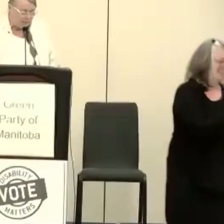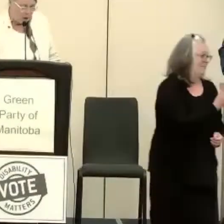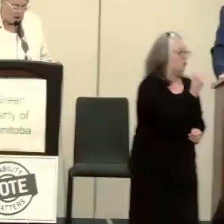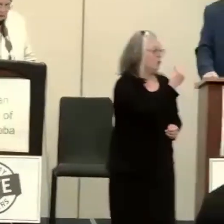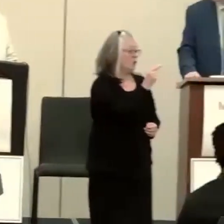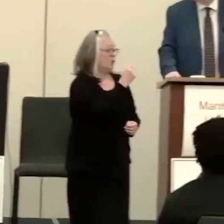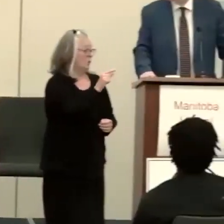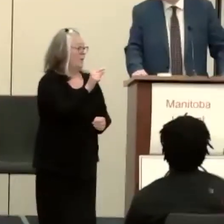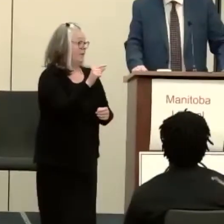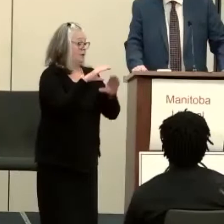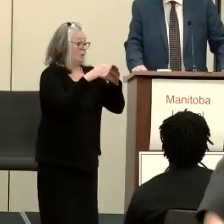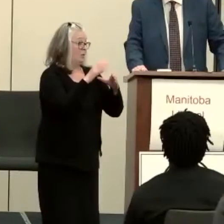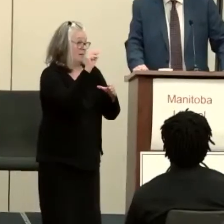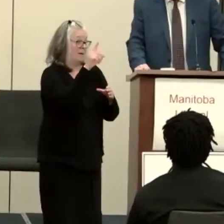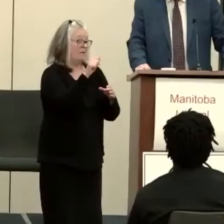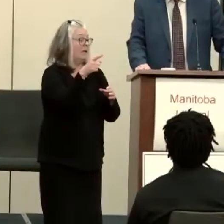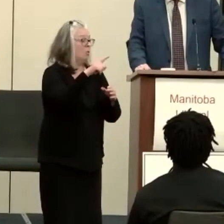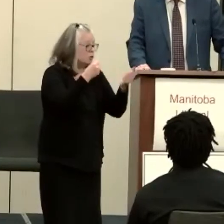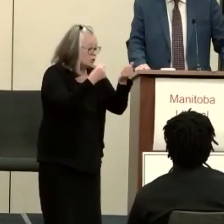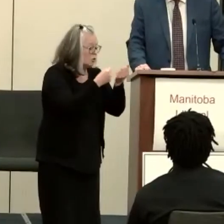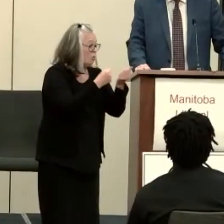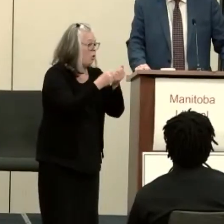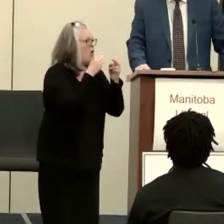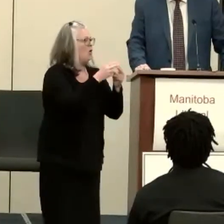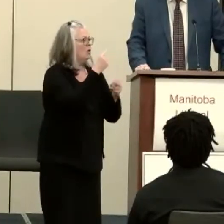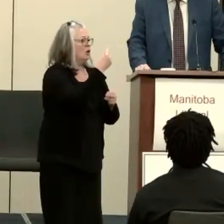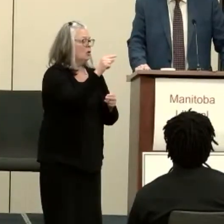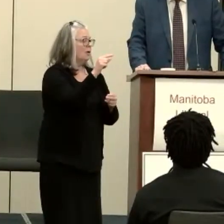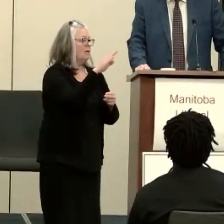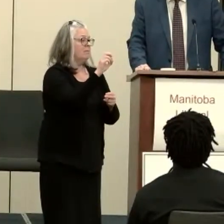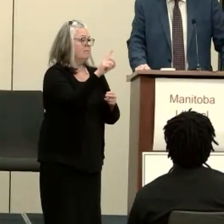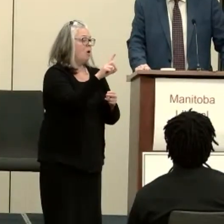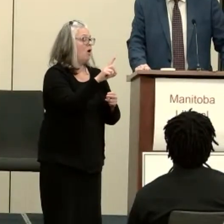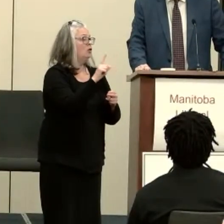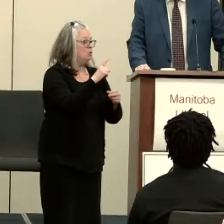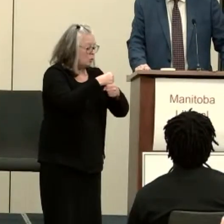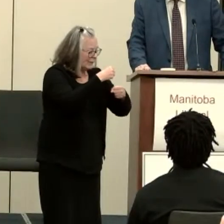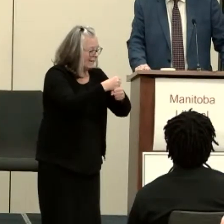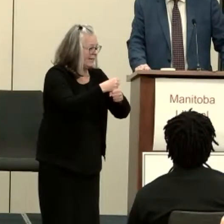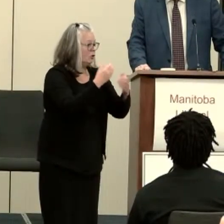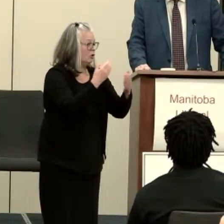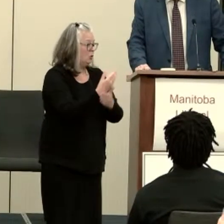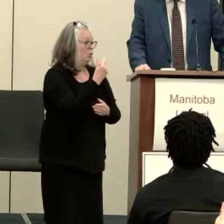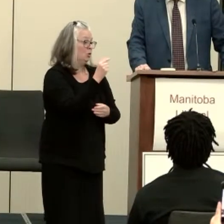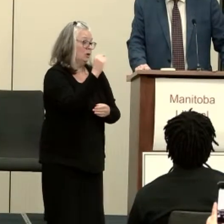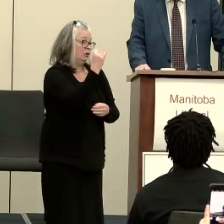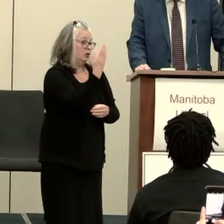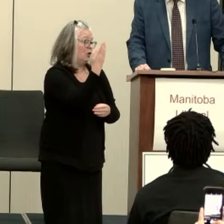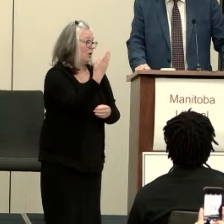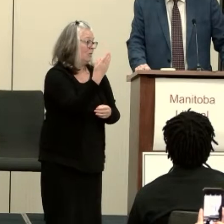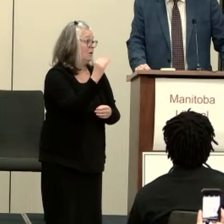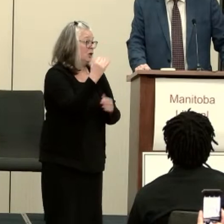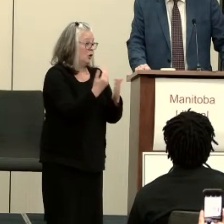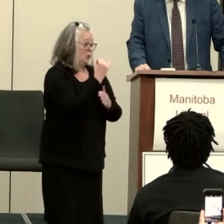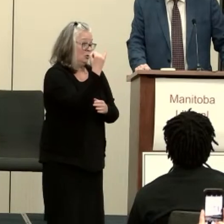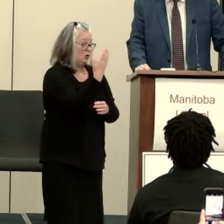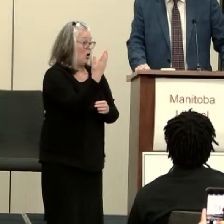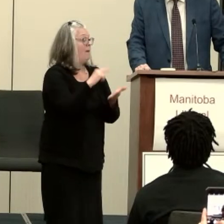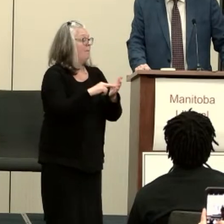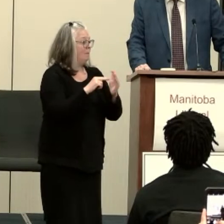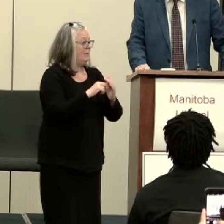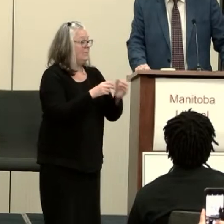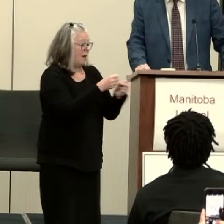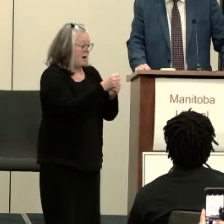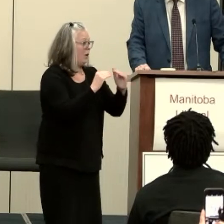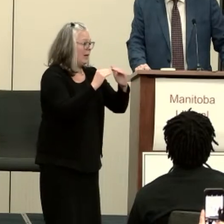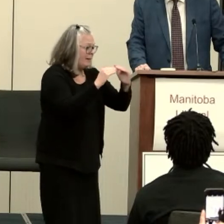green bonds to create green jobs. And those green jobs will include ensuring that there is equity in